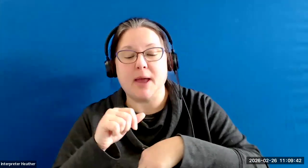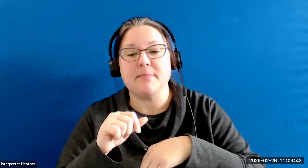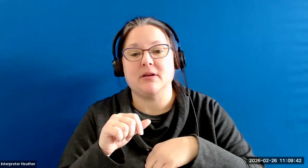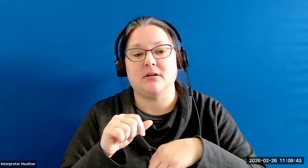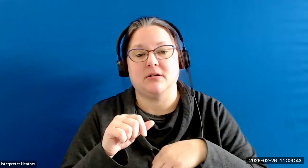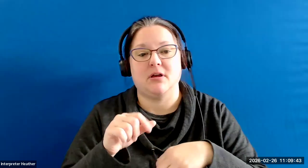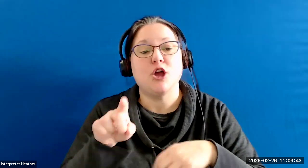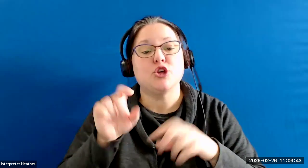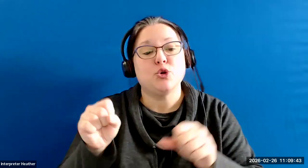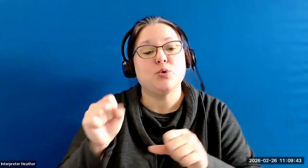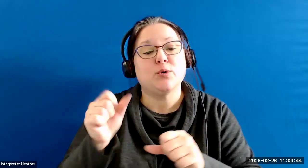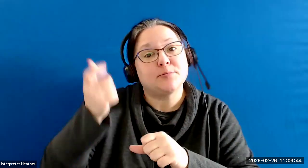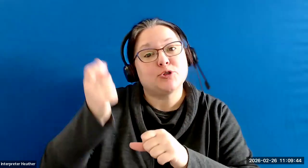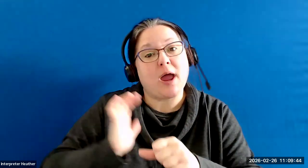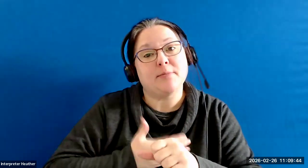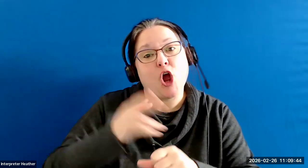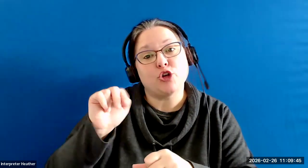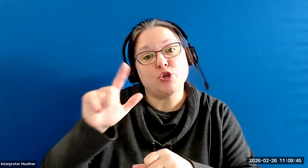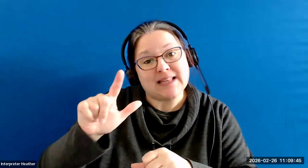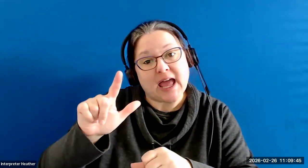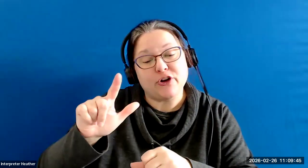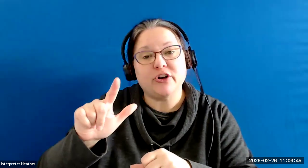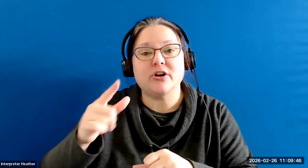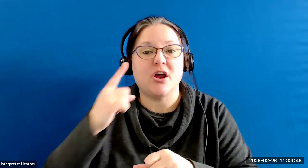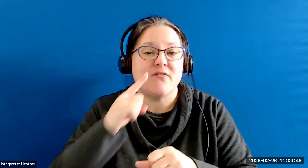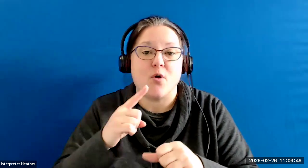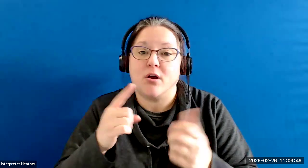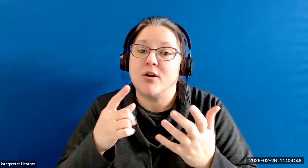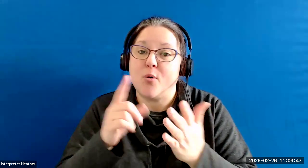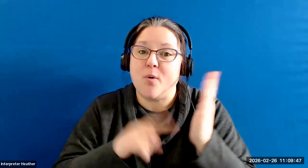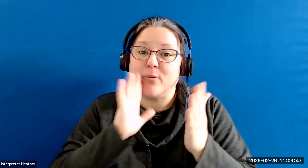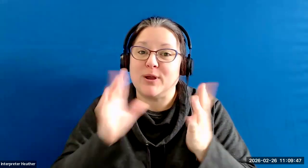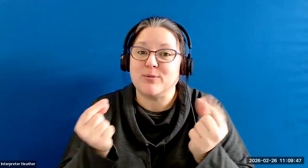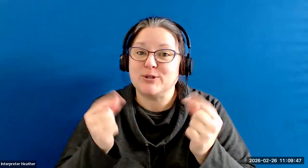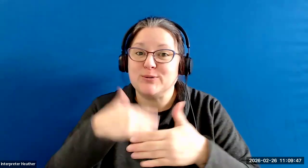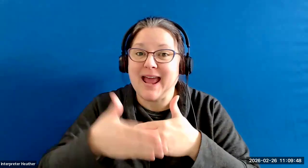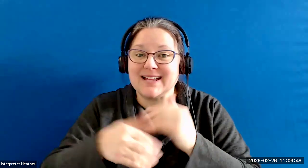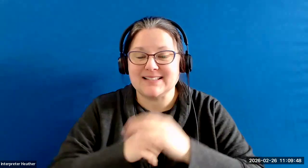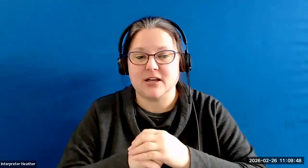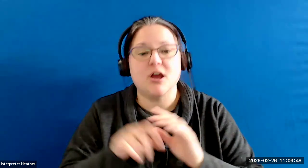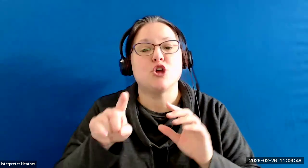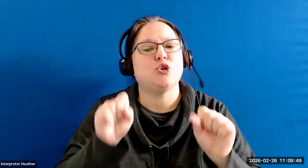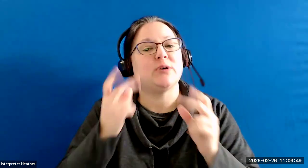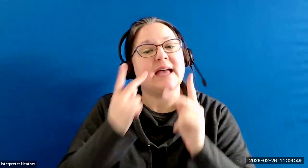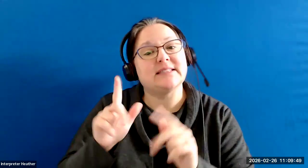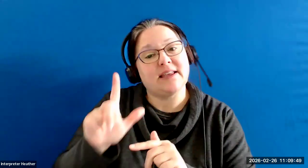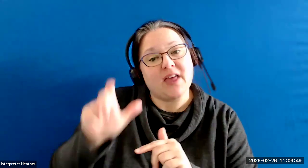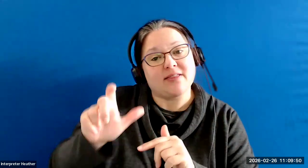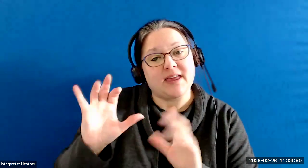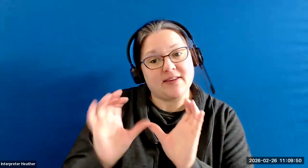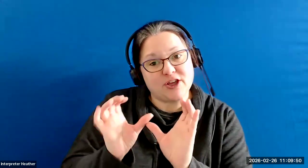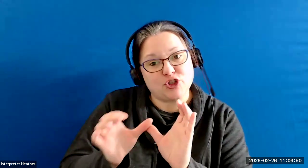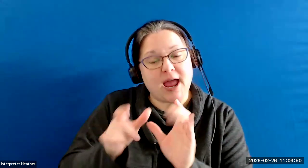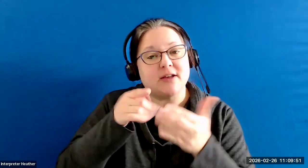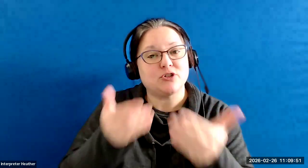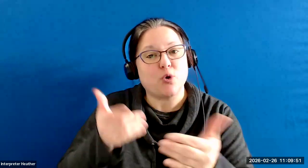And subscribe to our newsletter to stay tuned to what's next. You can visit the link in the chat to